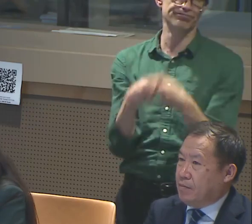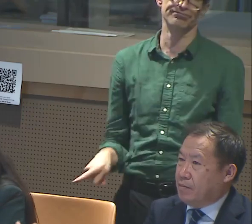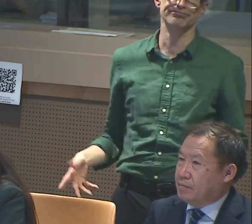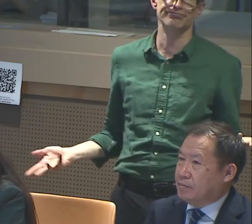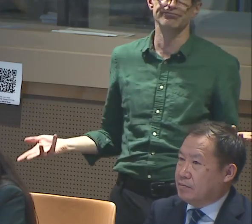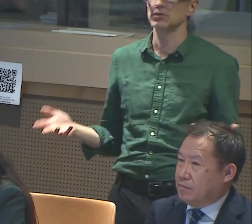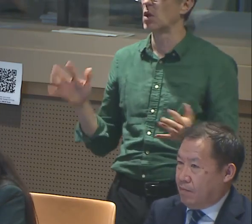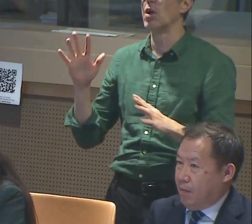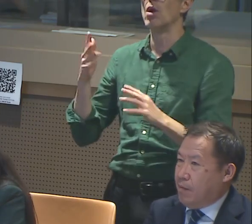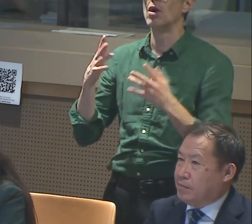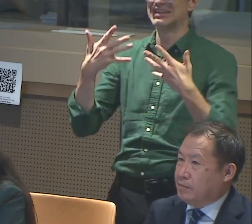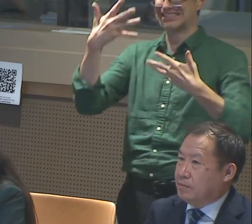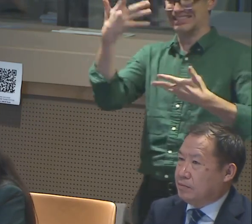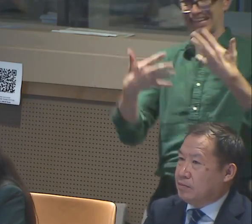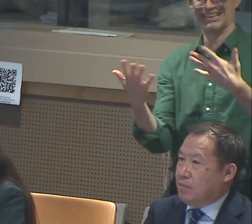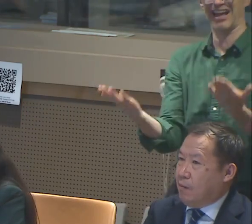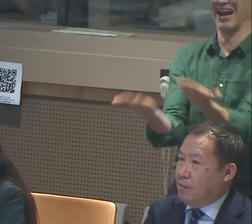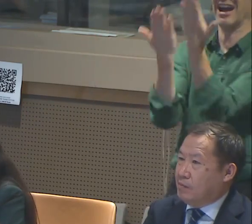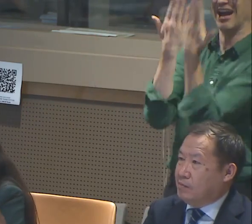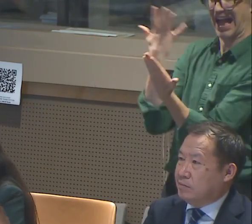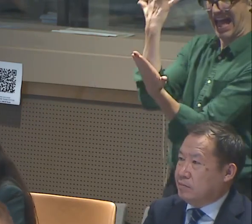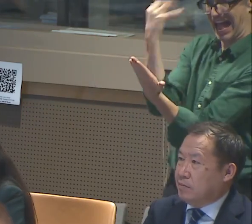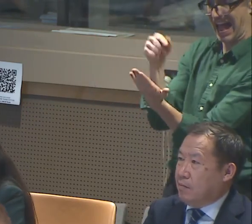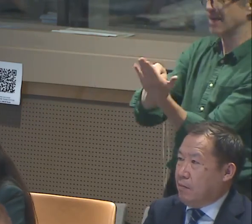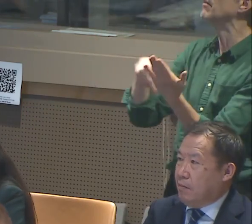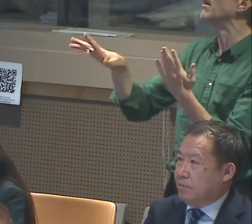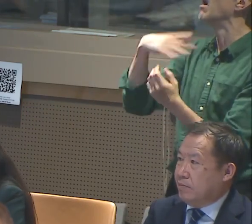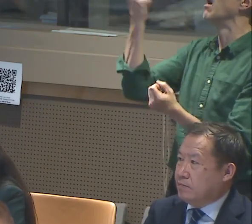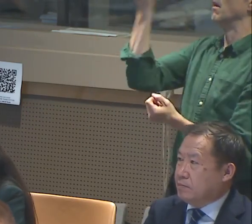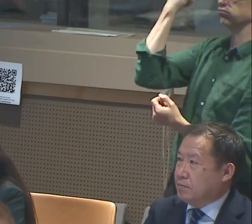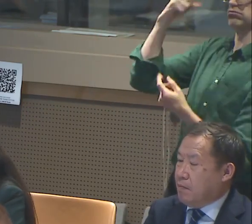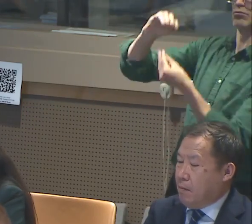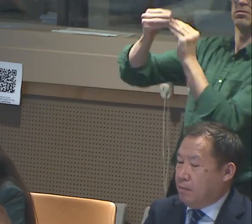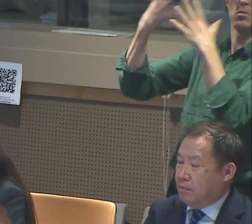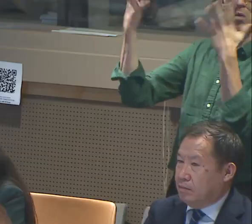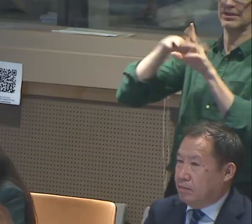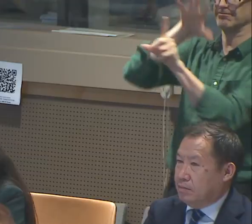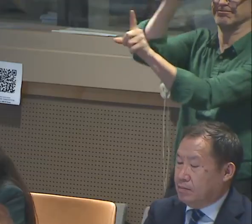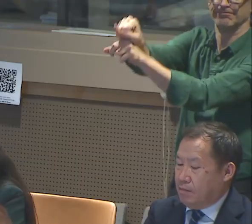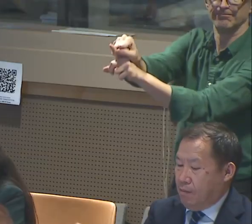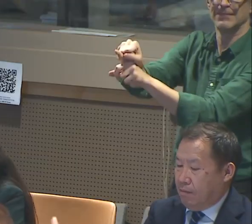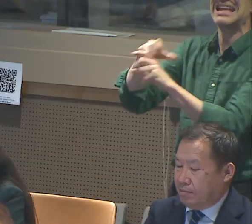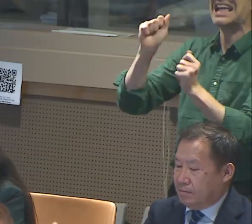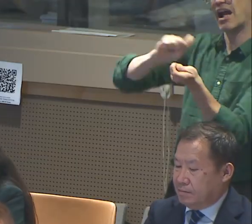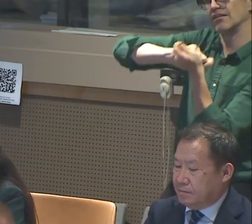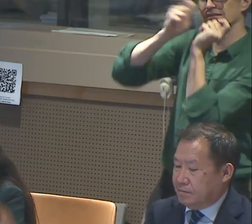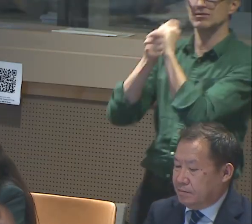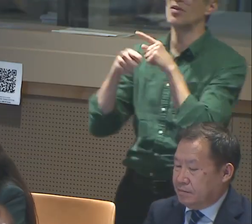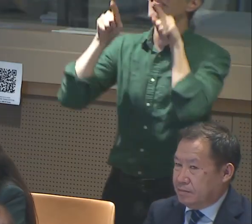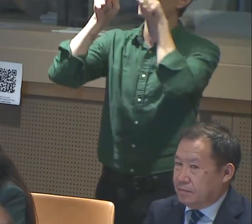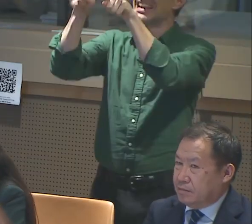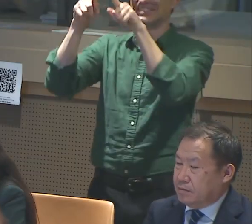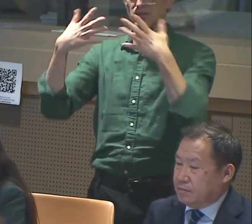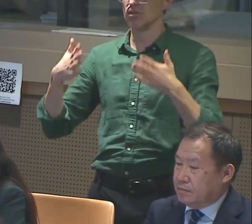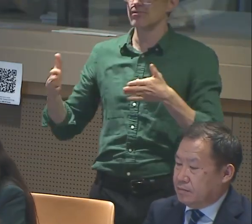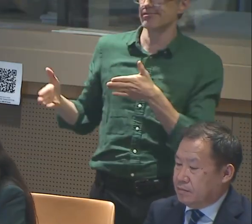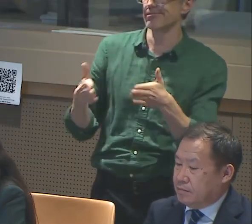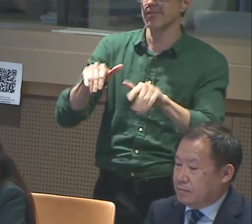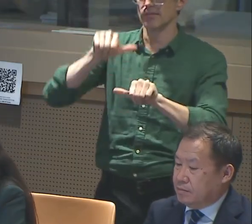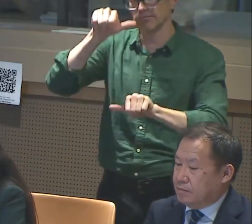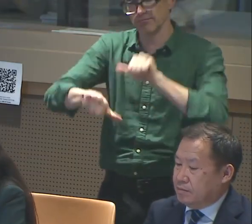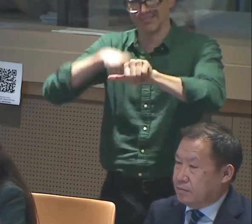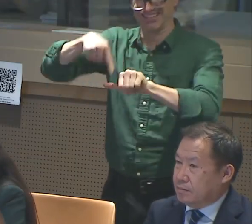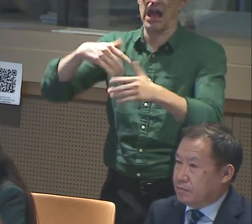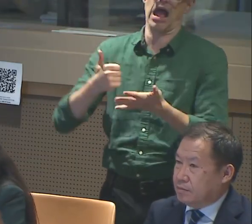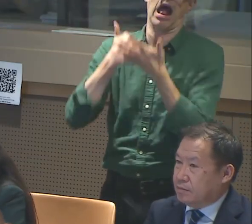presented is so important. And if we're serious about progress, to our mind, we must work with people with disabilities